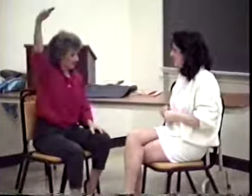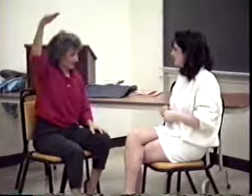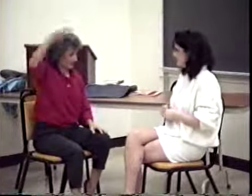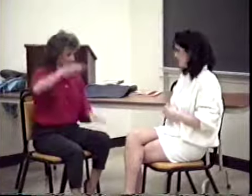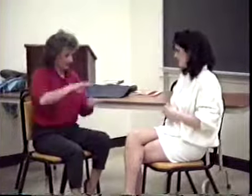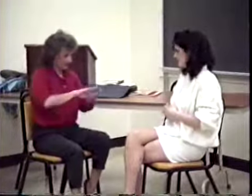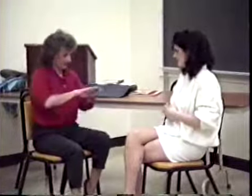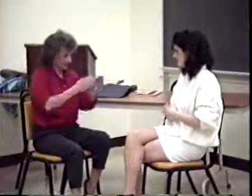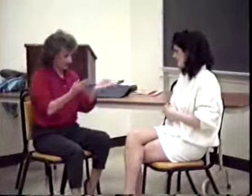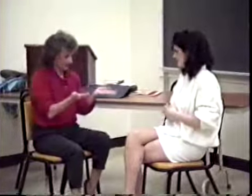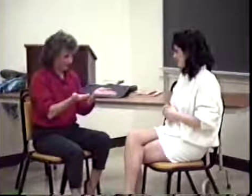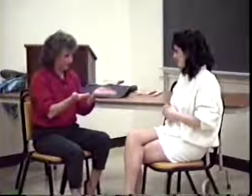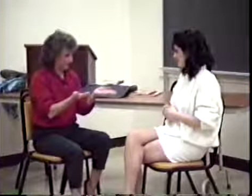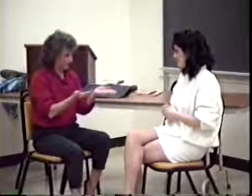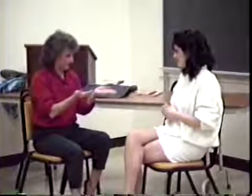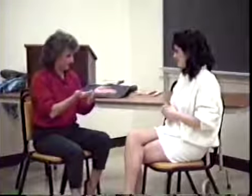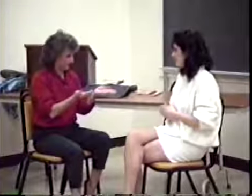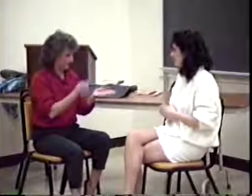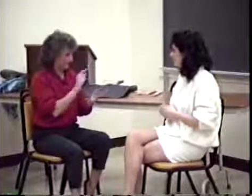Your sons will